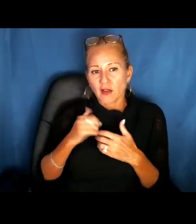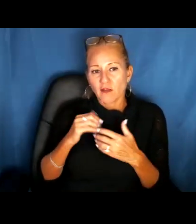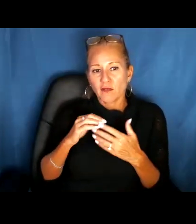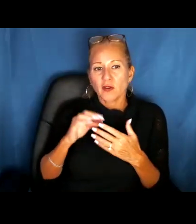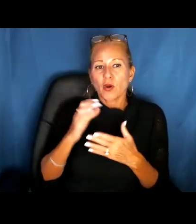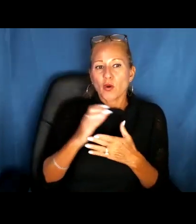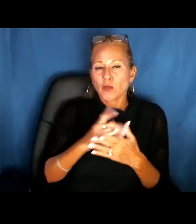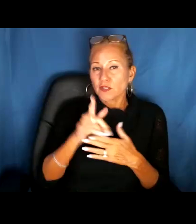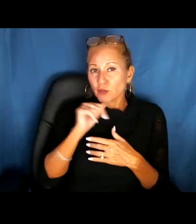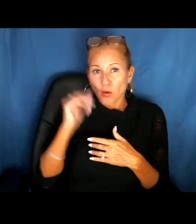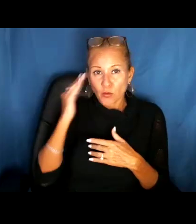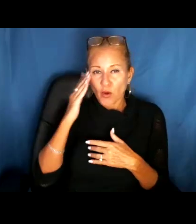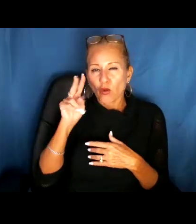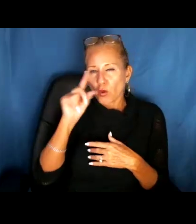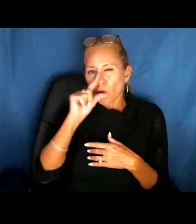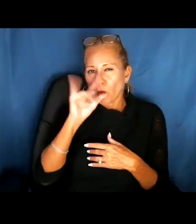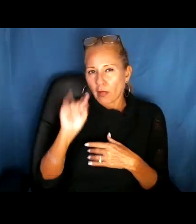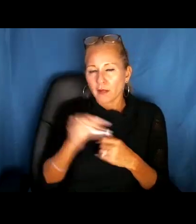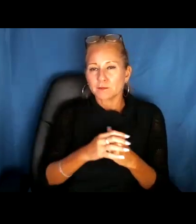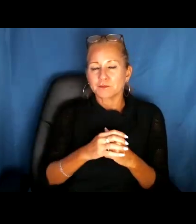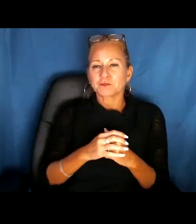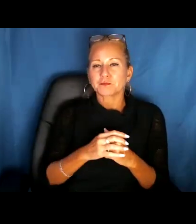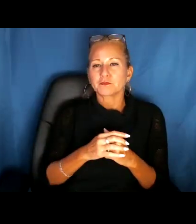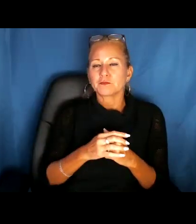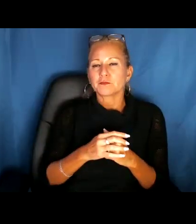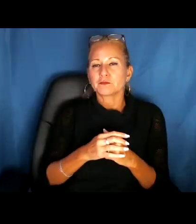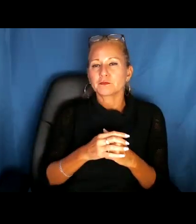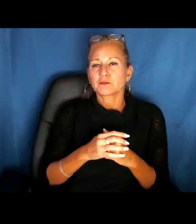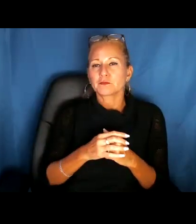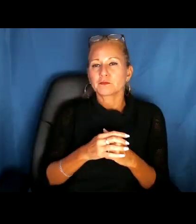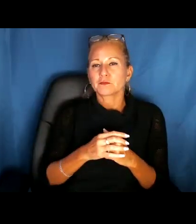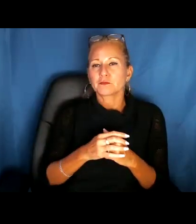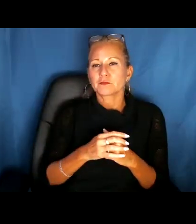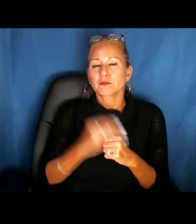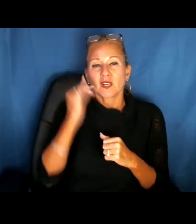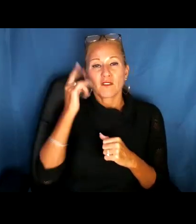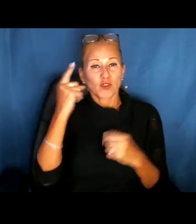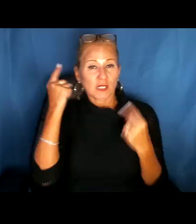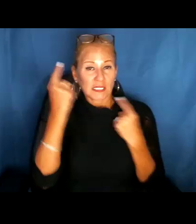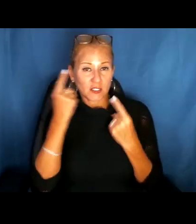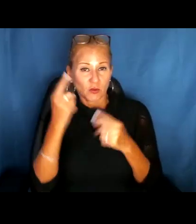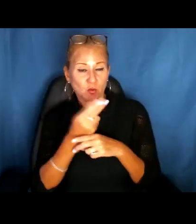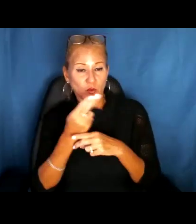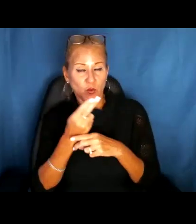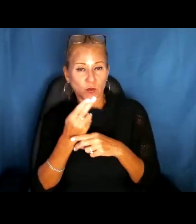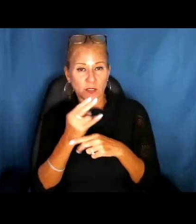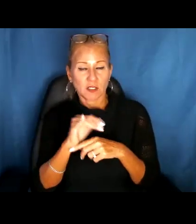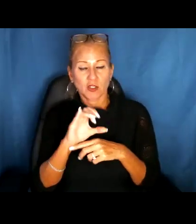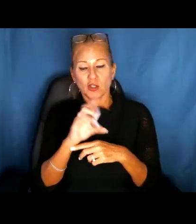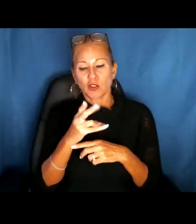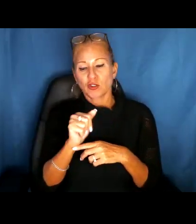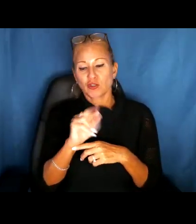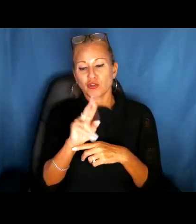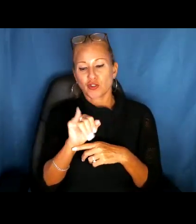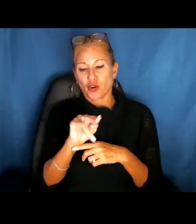up. But I just want to give you some things to think about if you're considering using charting the life course as